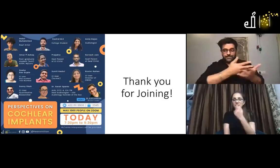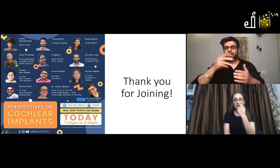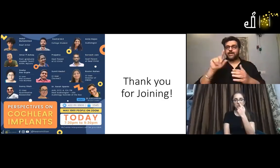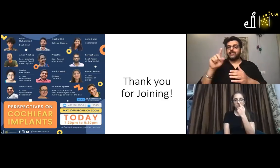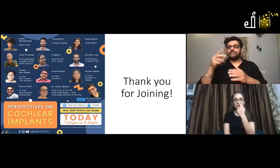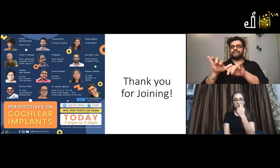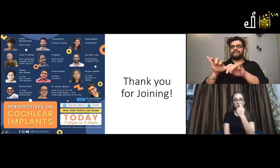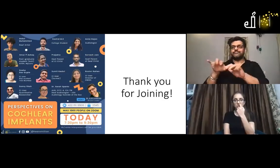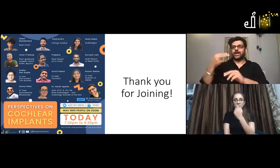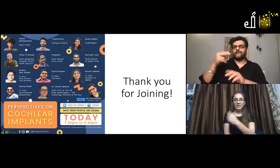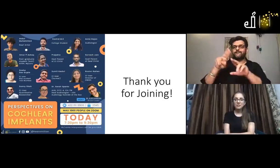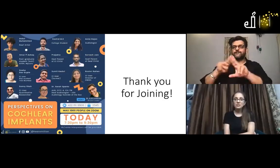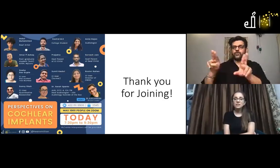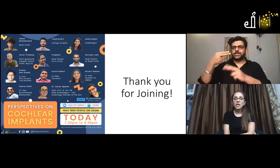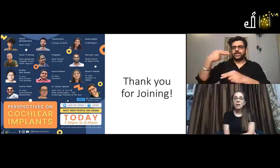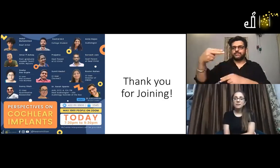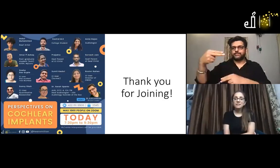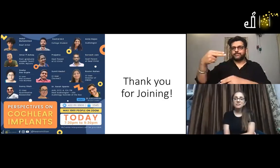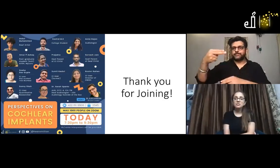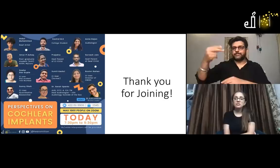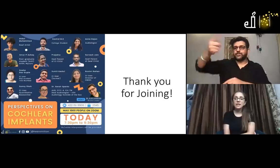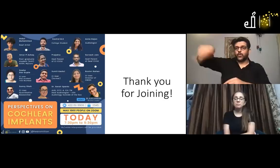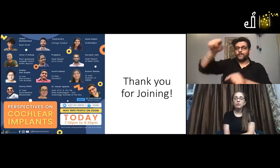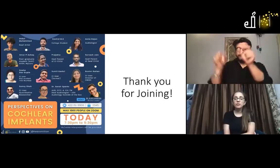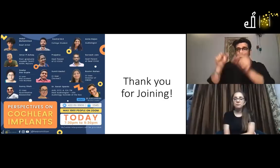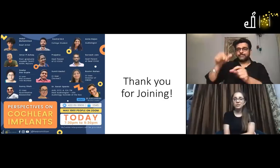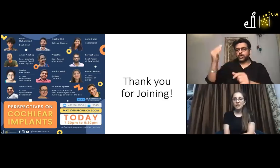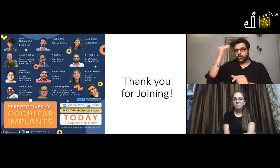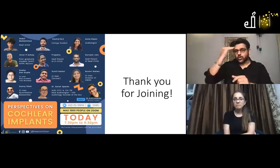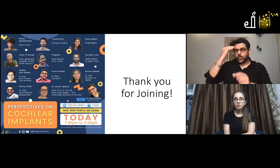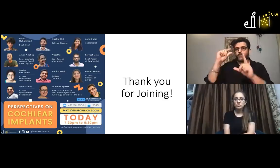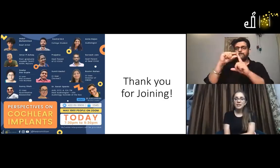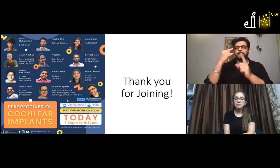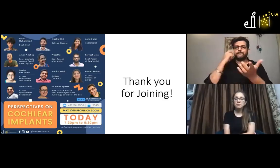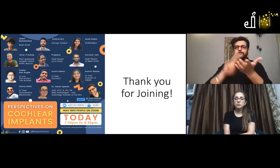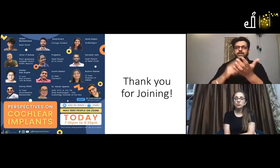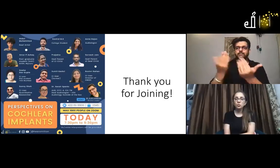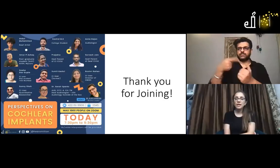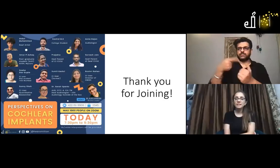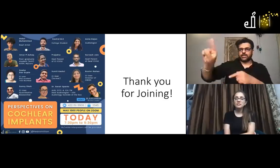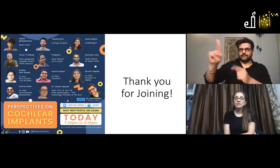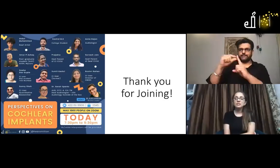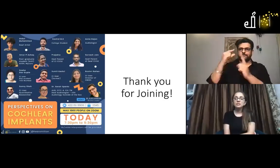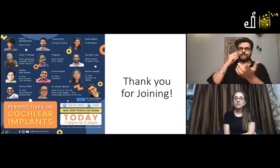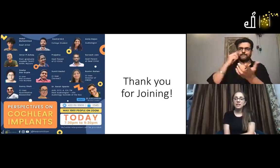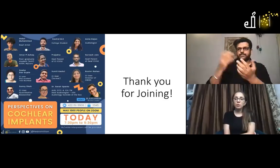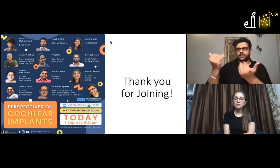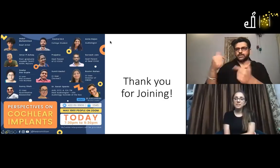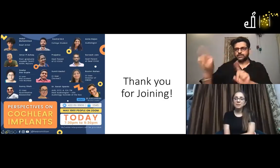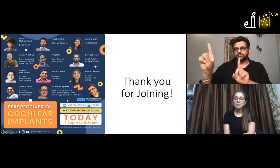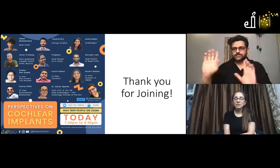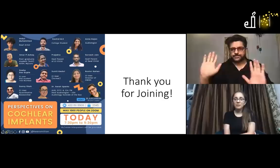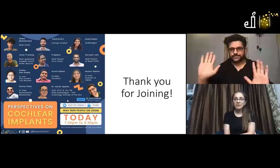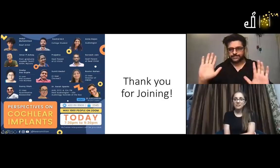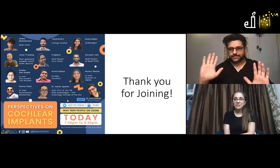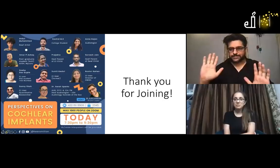if there's any person over the panel, please type out their full name so that people know that they can possibly